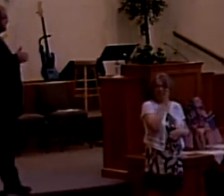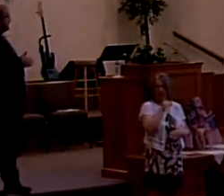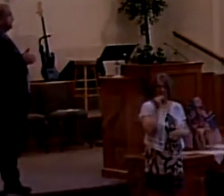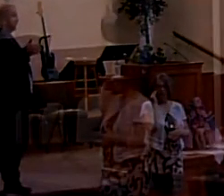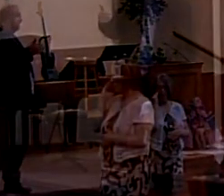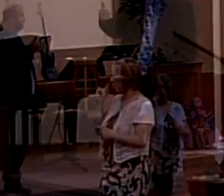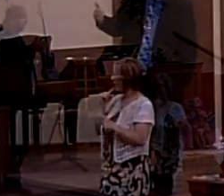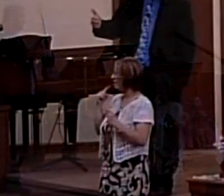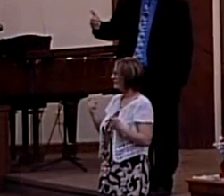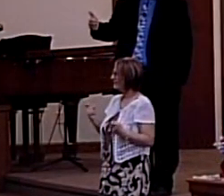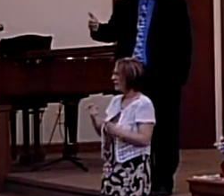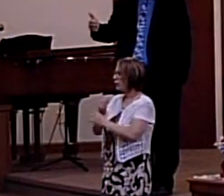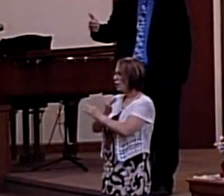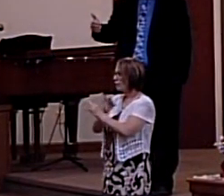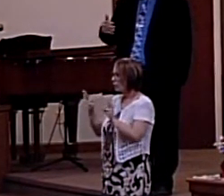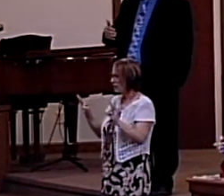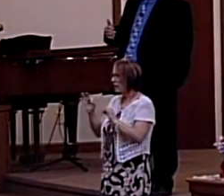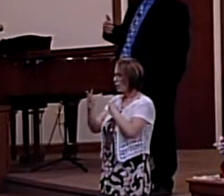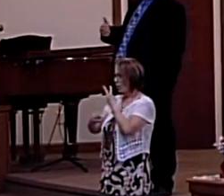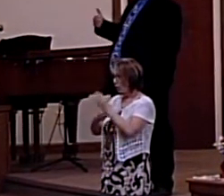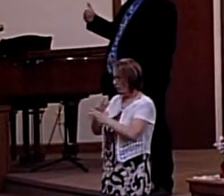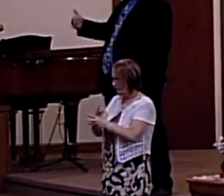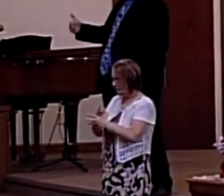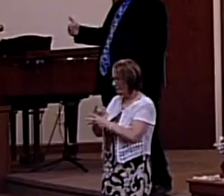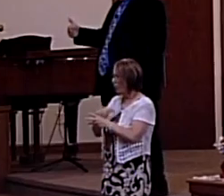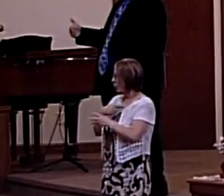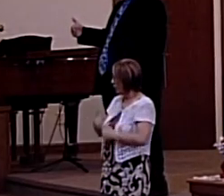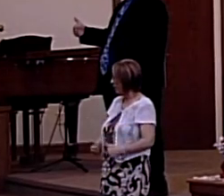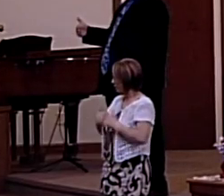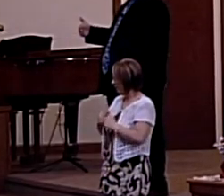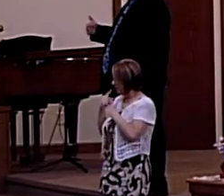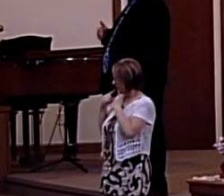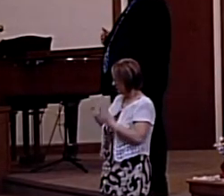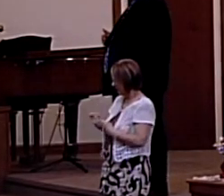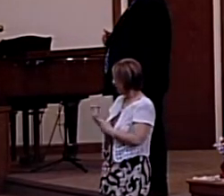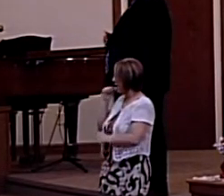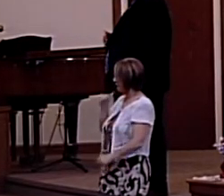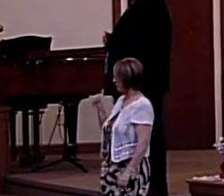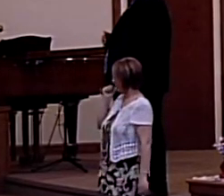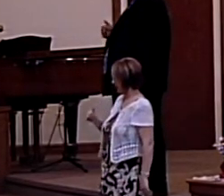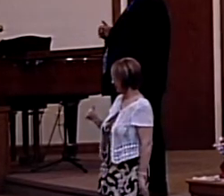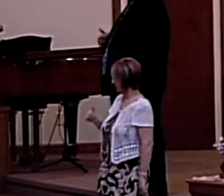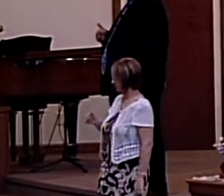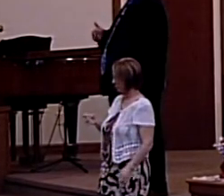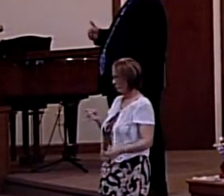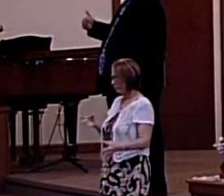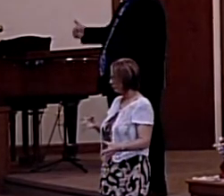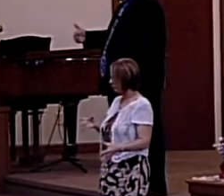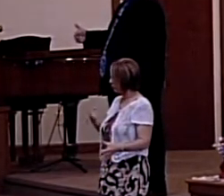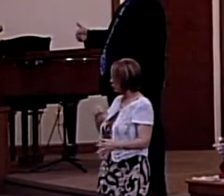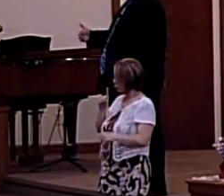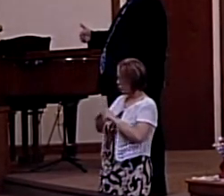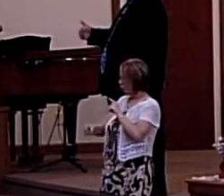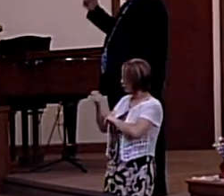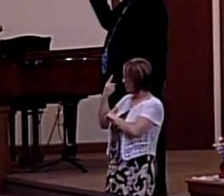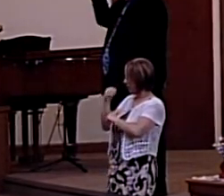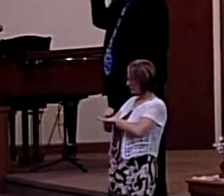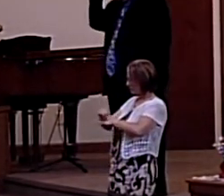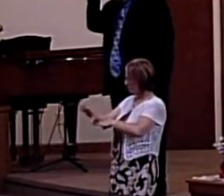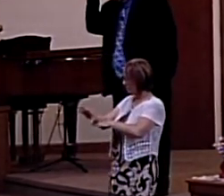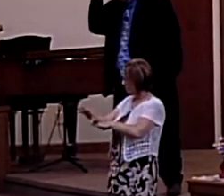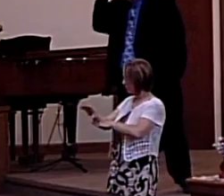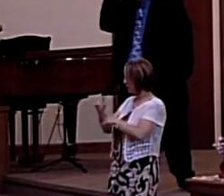of a sin-free world. We live in sin every day. We don't realize many a times the effect that sin has on us.